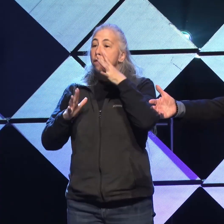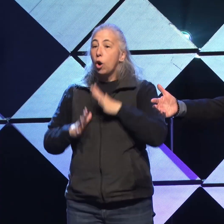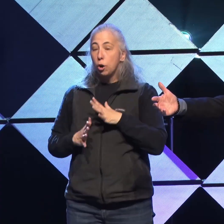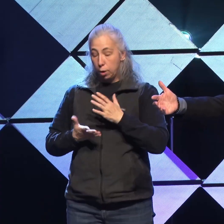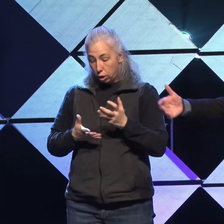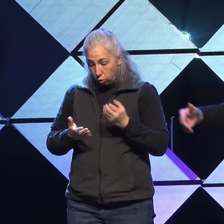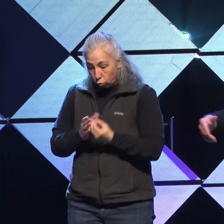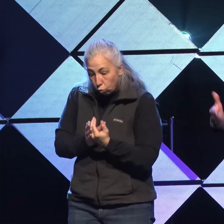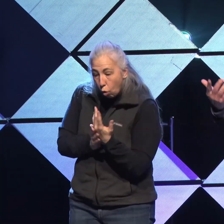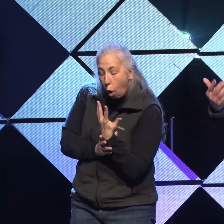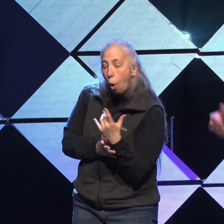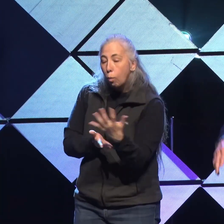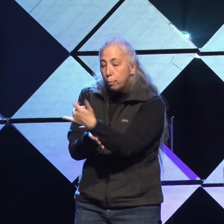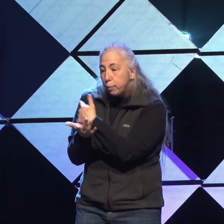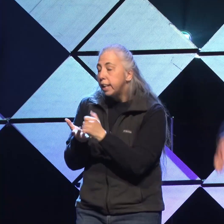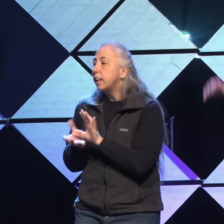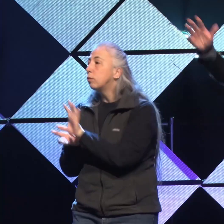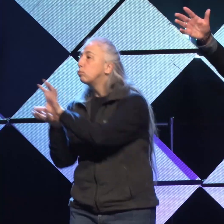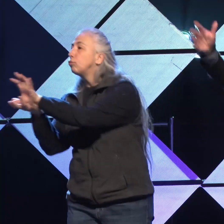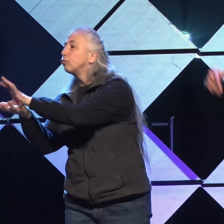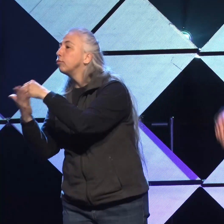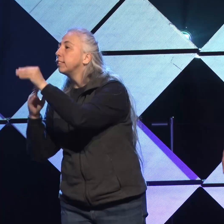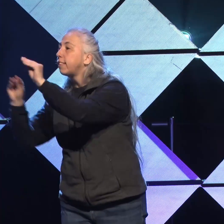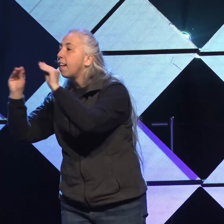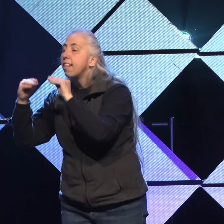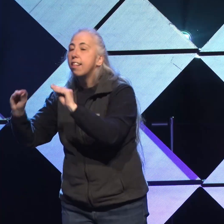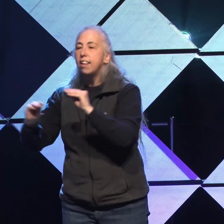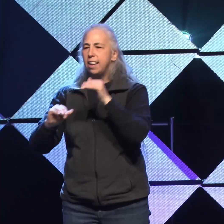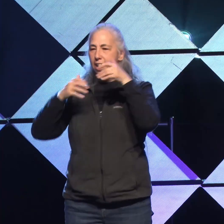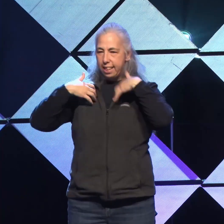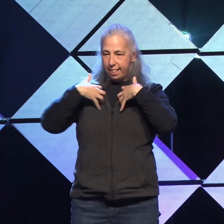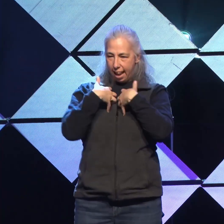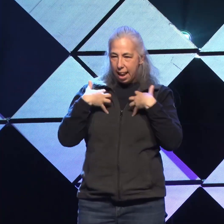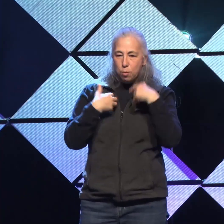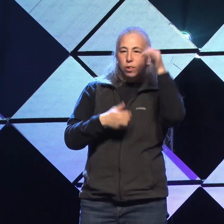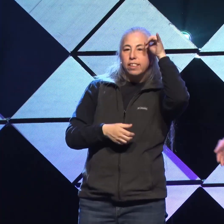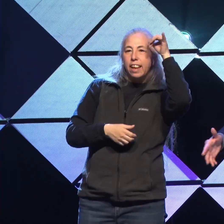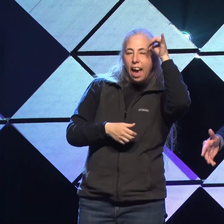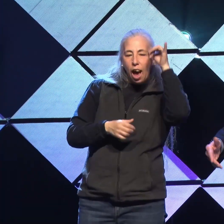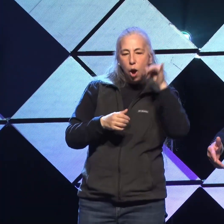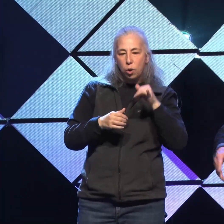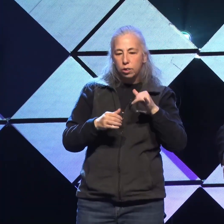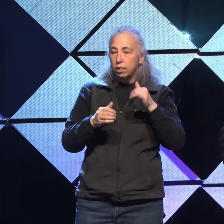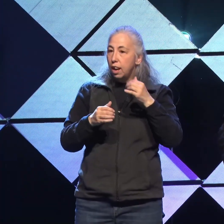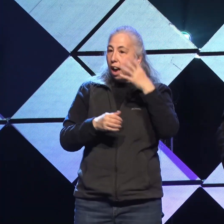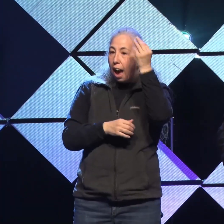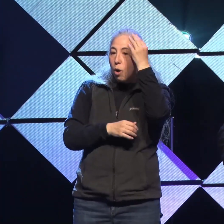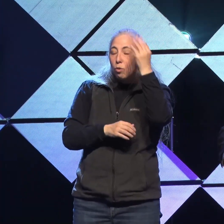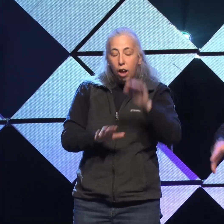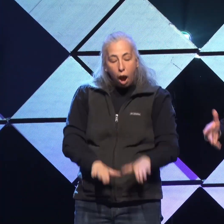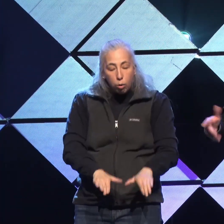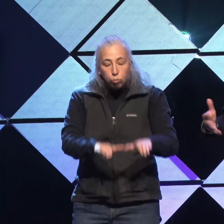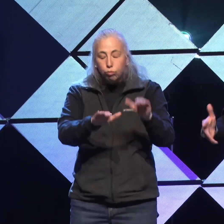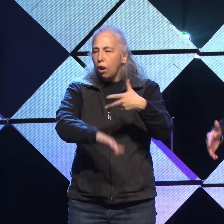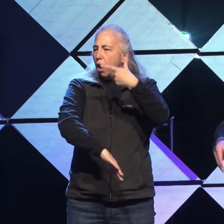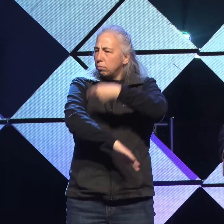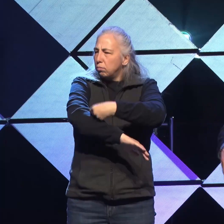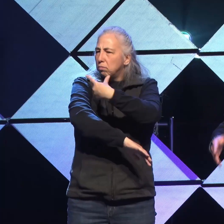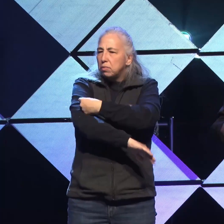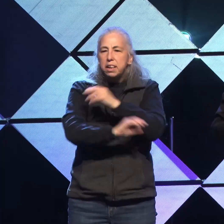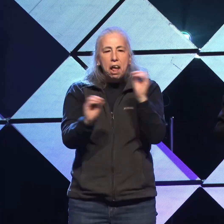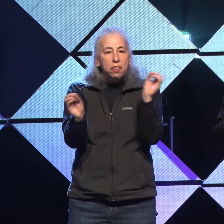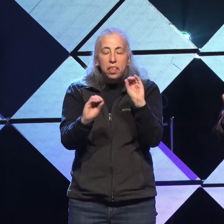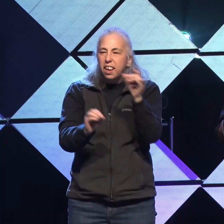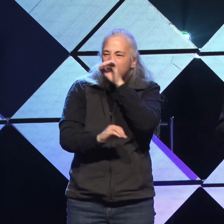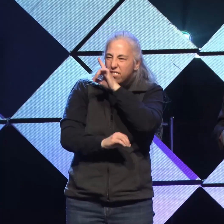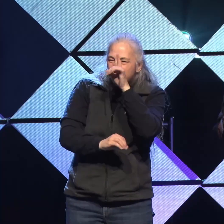Not factories, animals raised outdoor, no antibiotics, synthetic